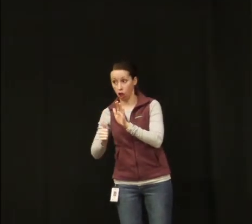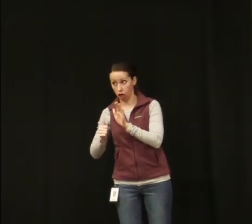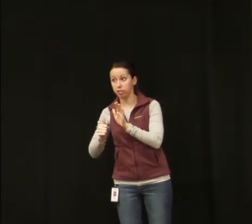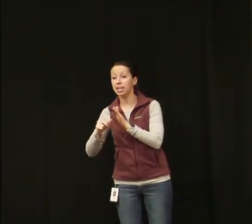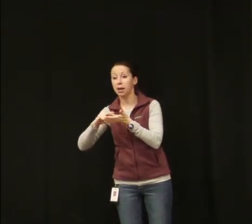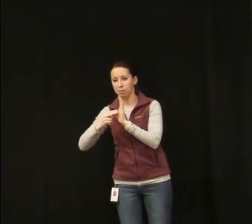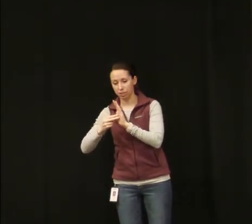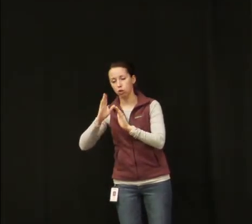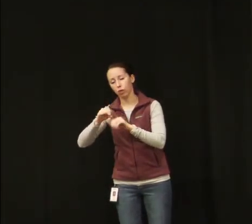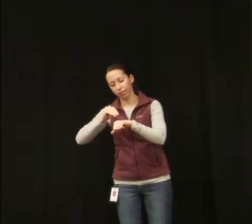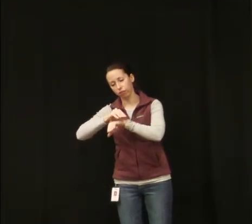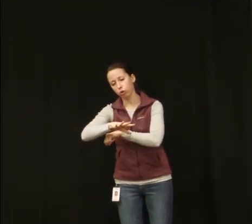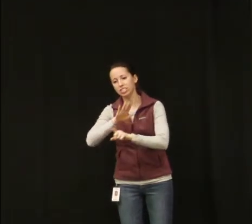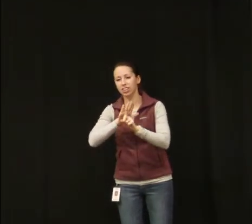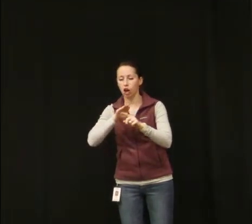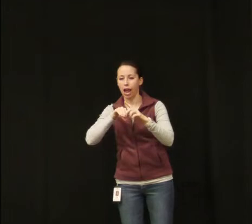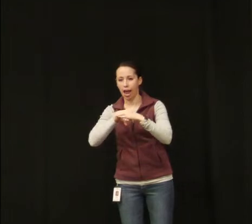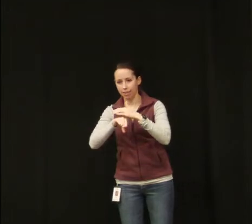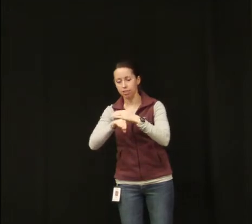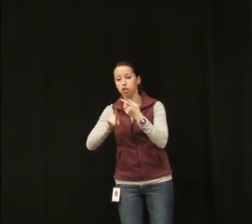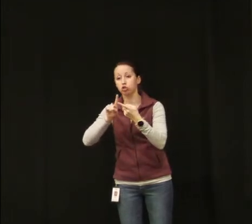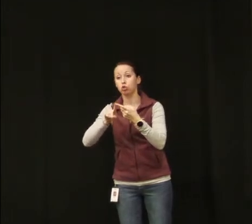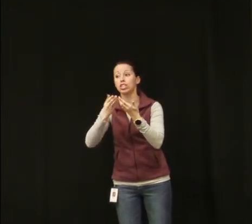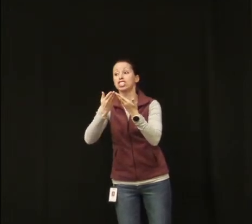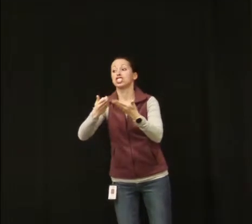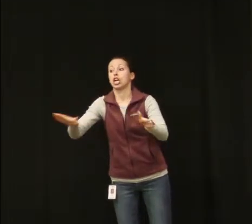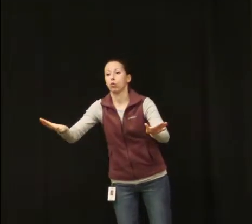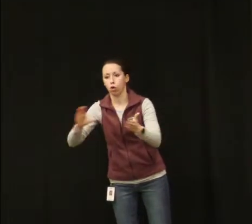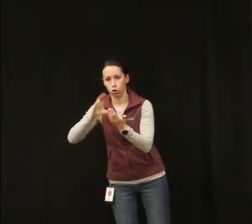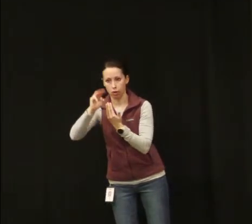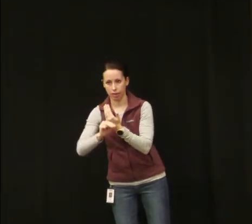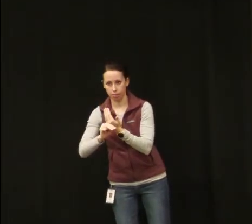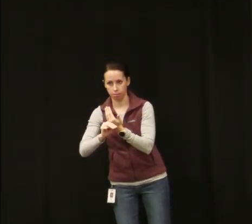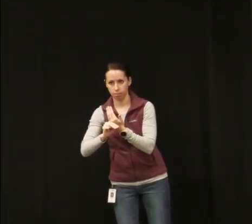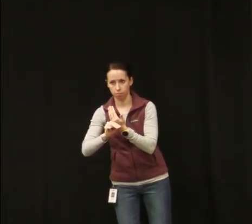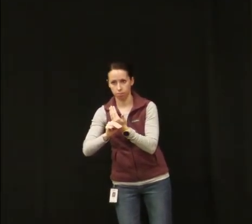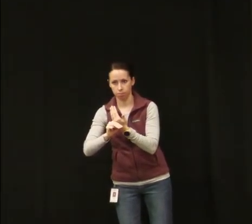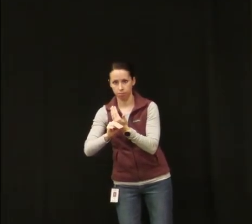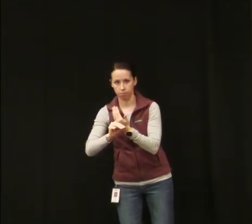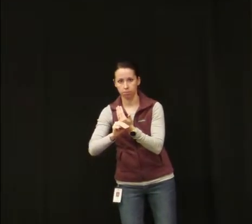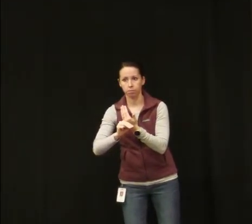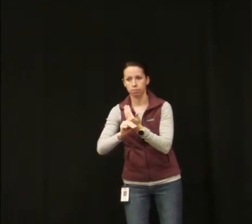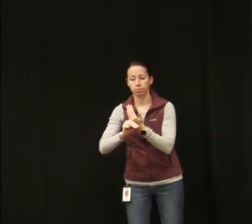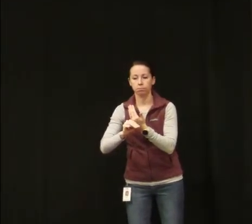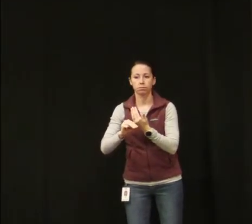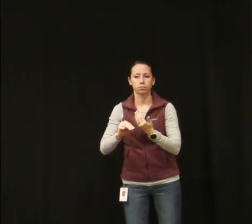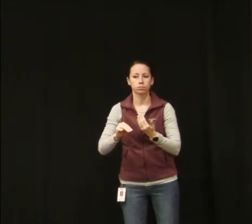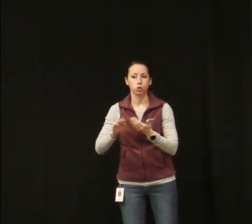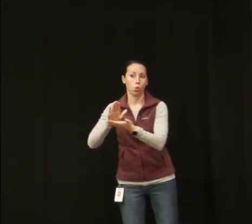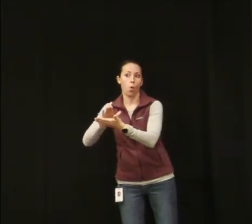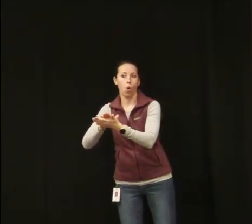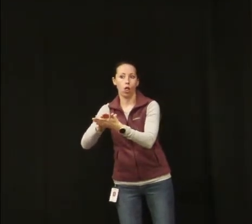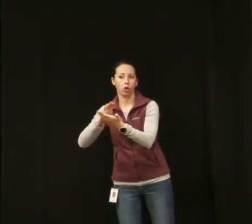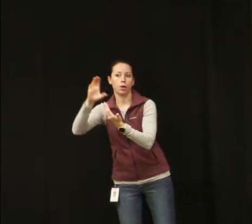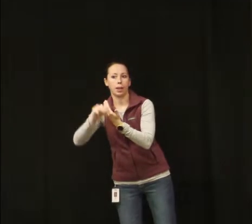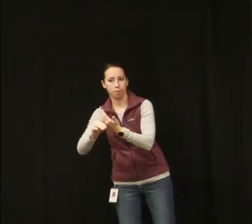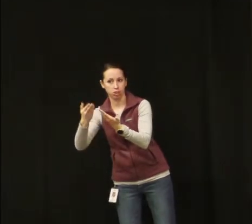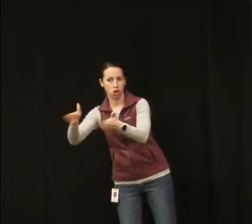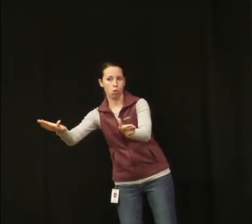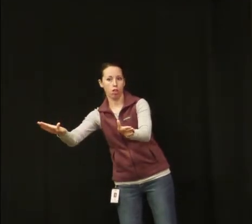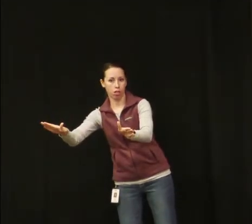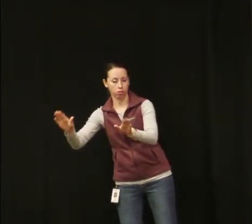So when you're making that description, be sure to describe how that hearing loss is adversely affecting his